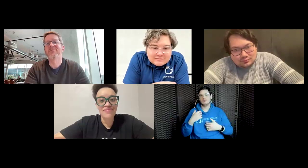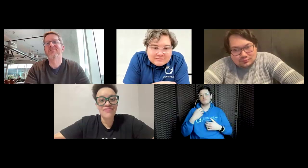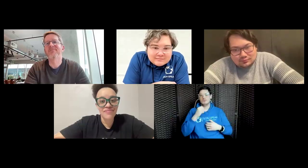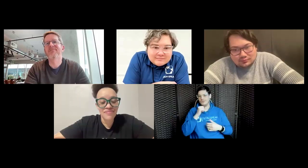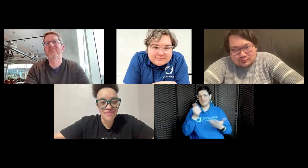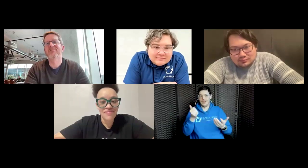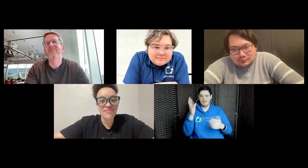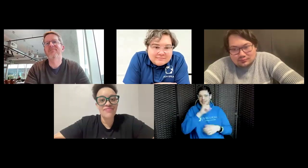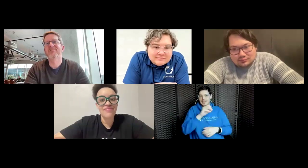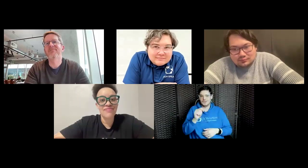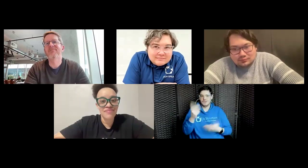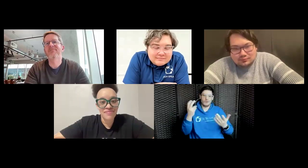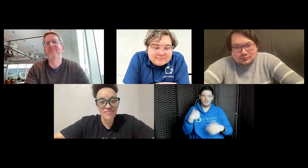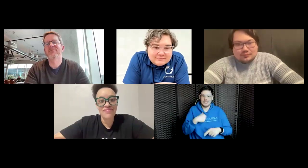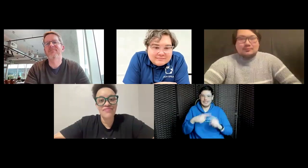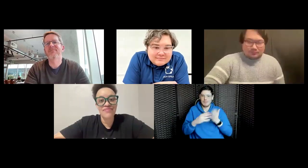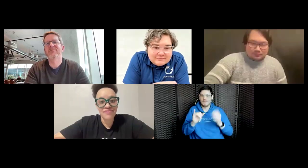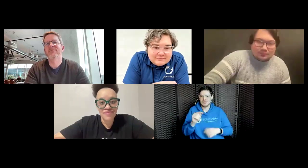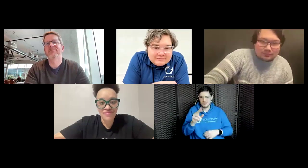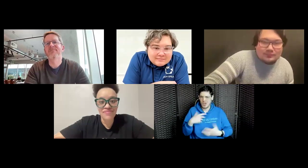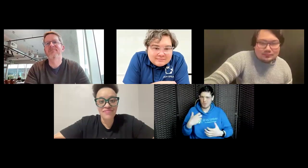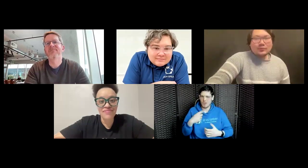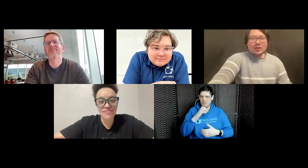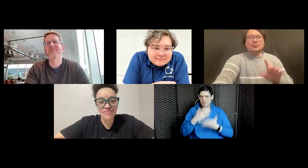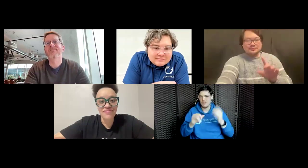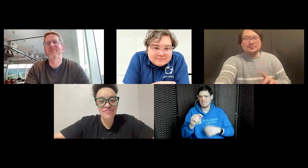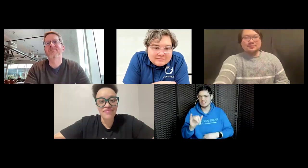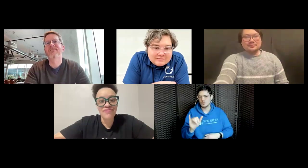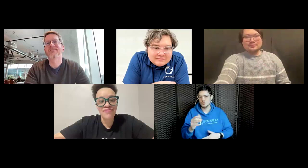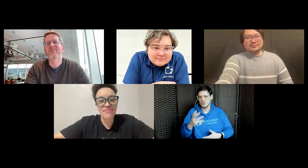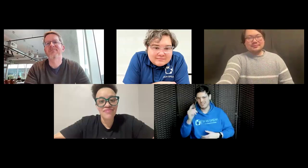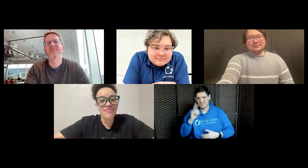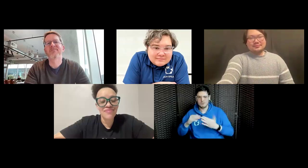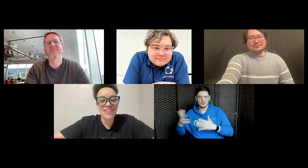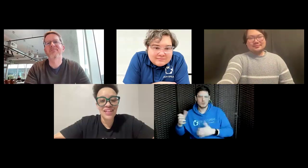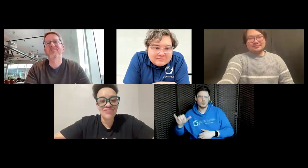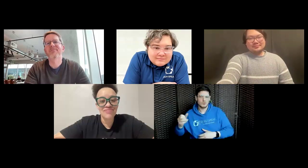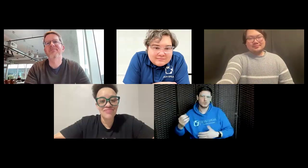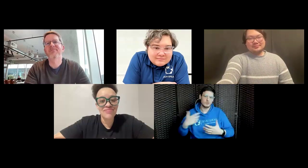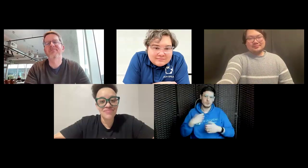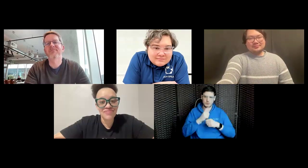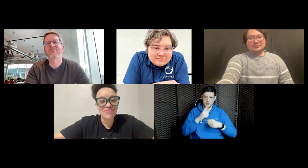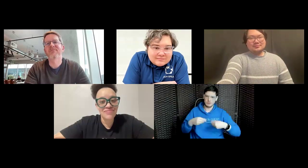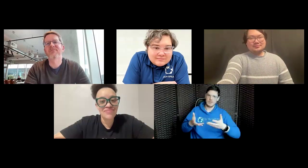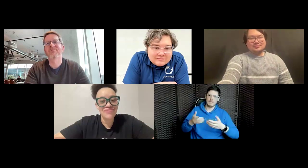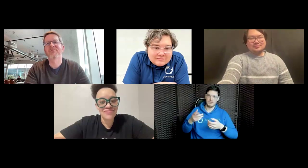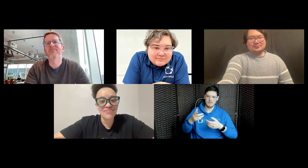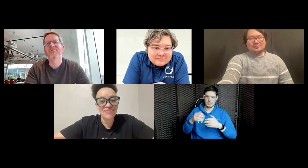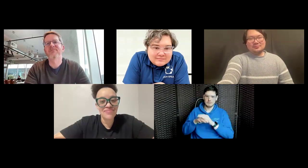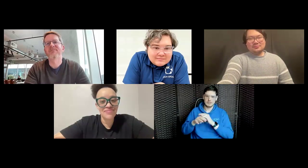participation for AI to really revolutionize in positive ways. And so that is a big part of it too. And the community is a big part of it too.